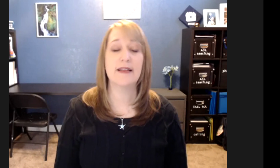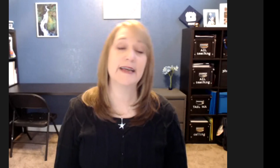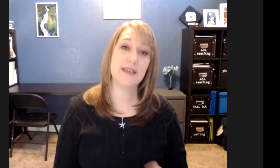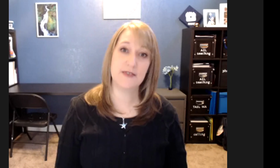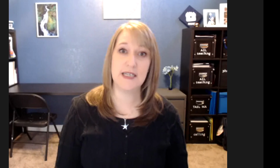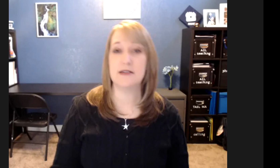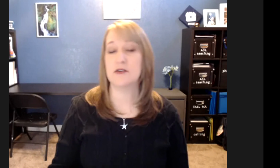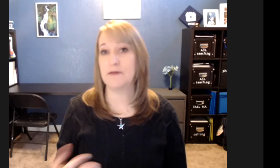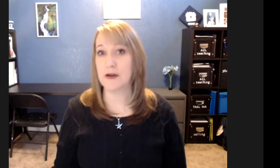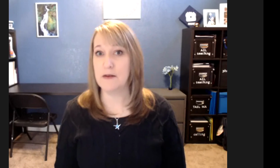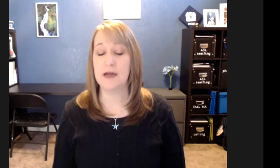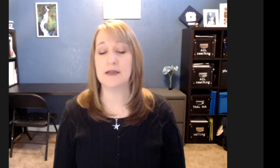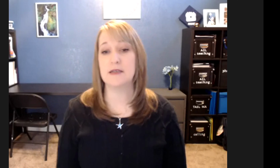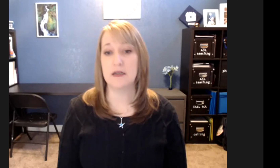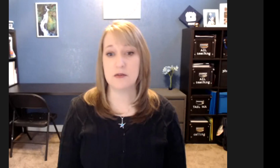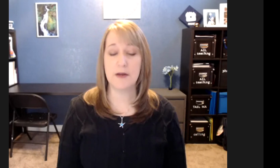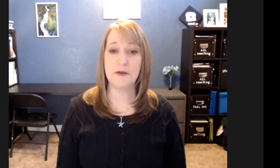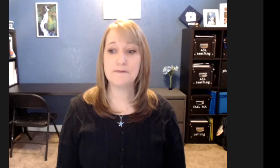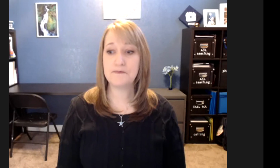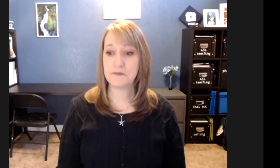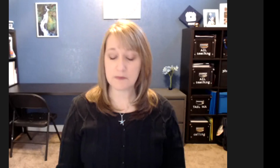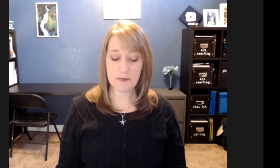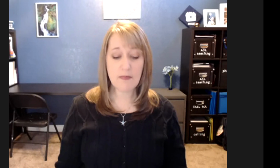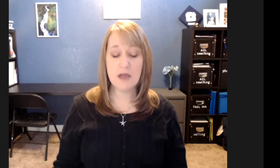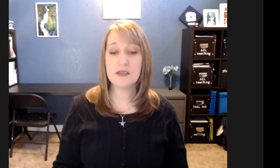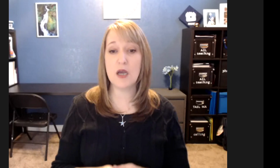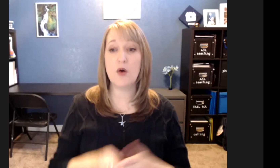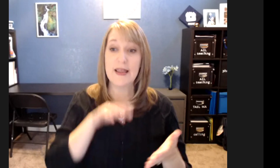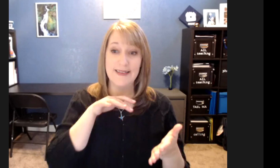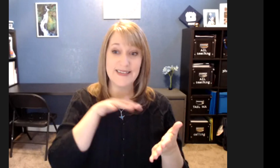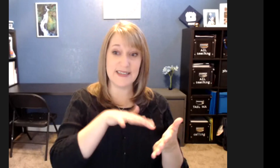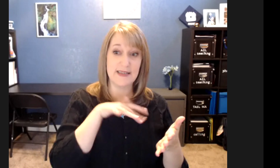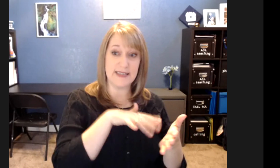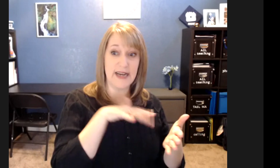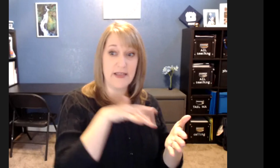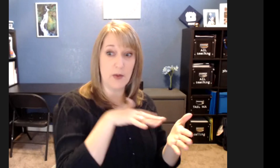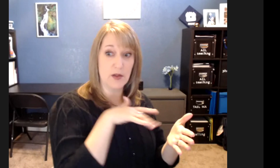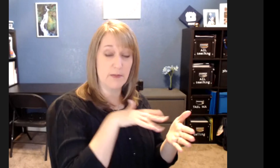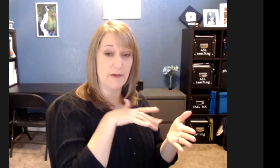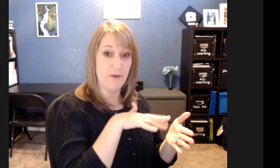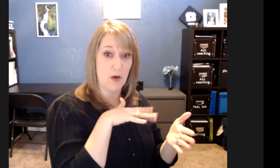Like deaf studies or African American studies or whatever. So this is the study that we learned